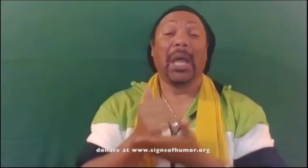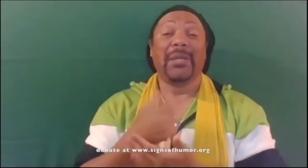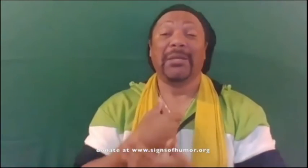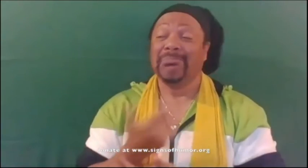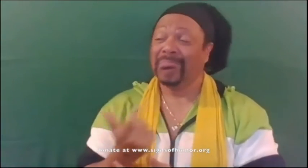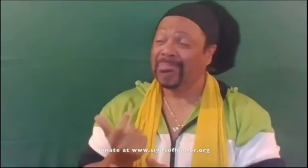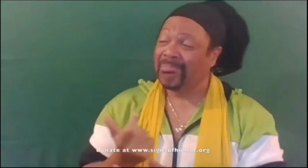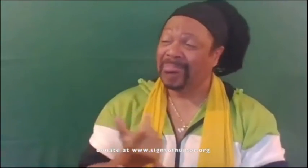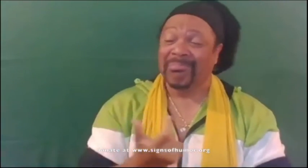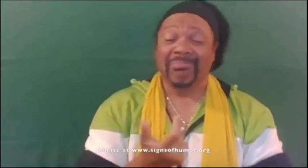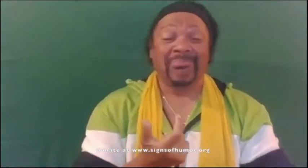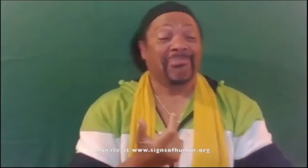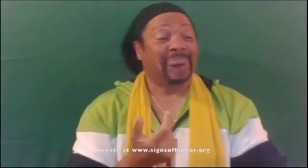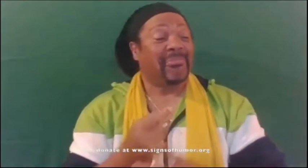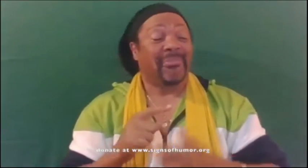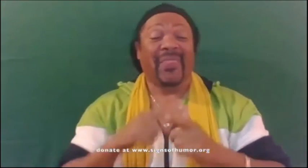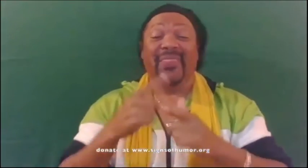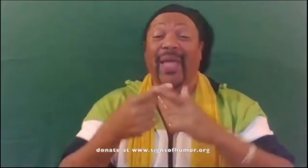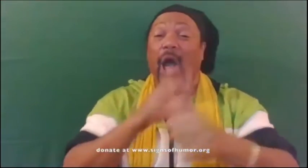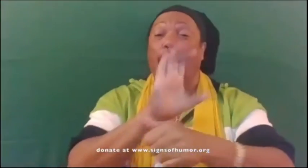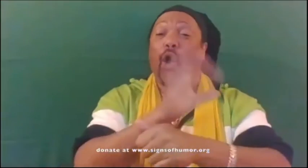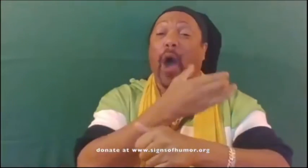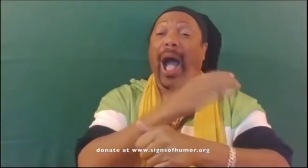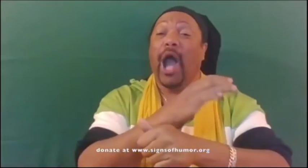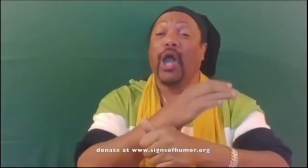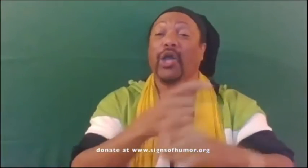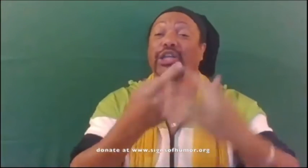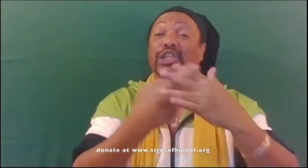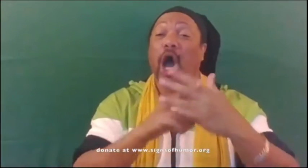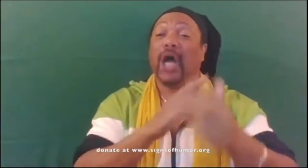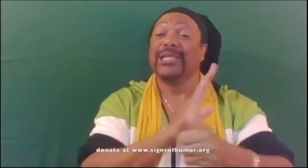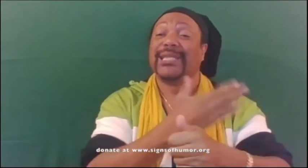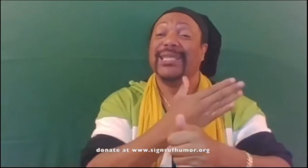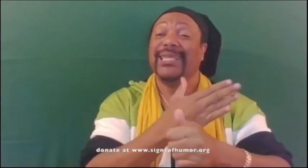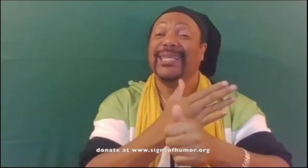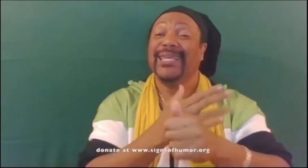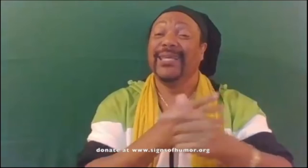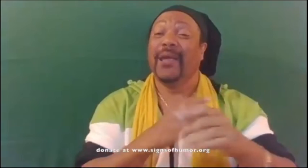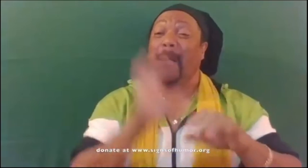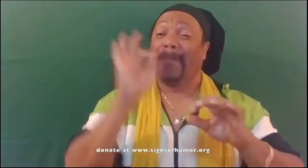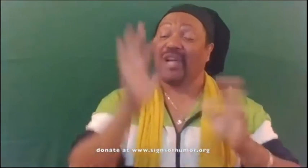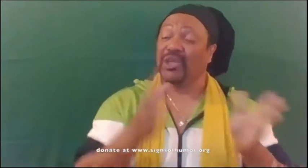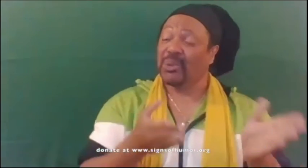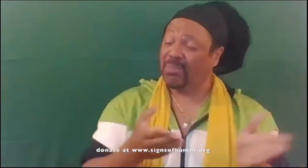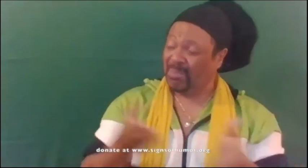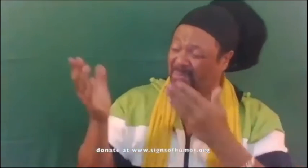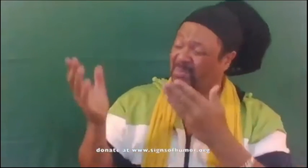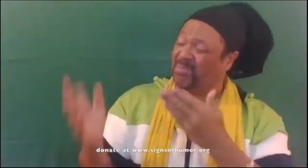People say amen in unison. Unison. The choir goes, they start singing. The